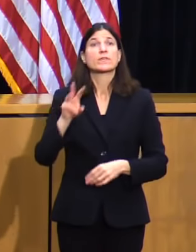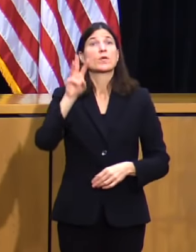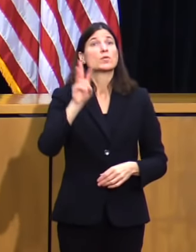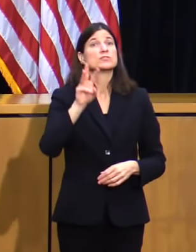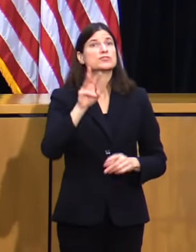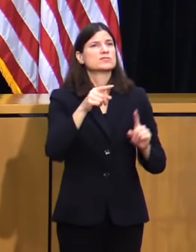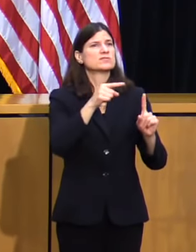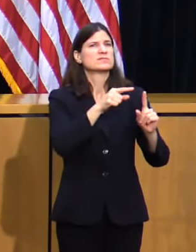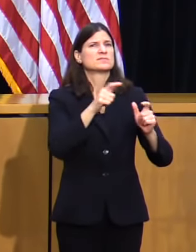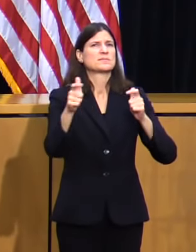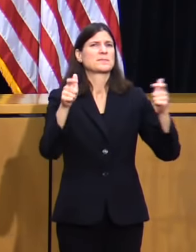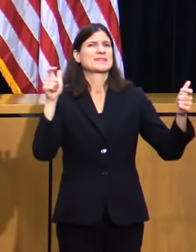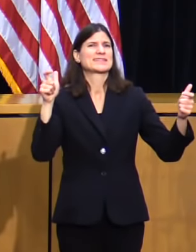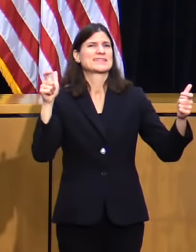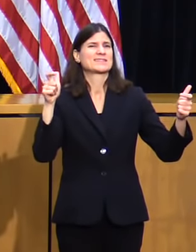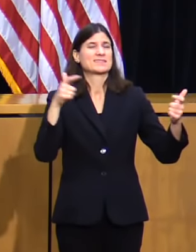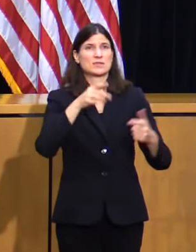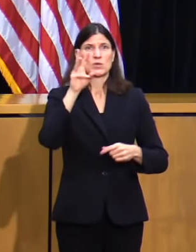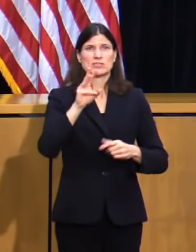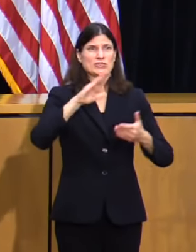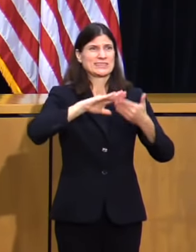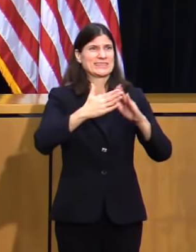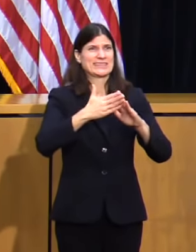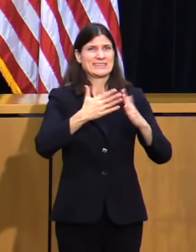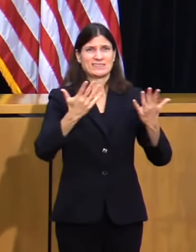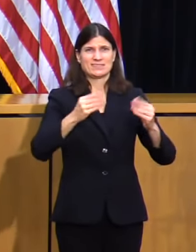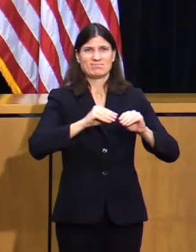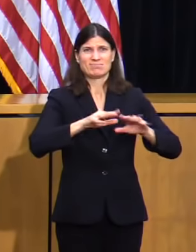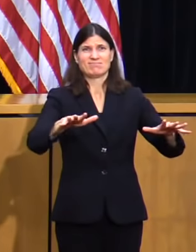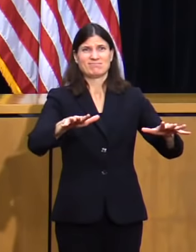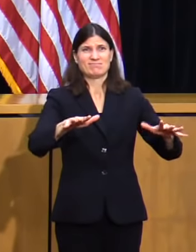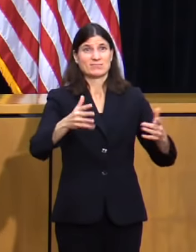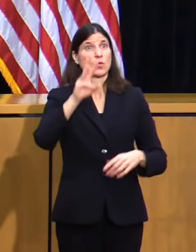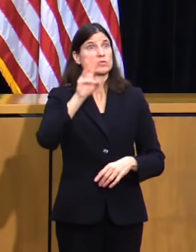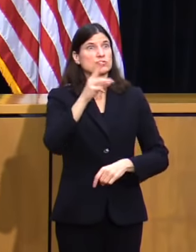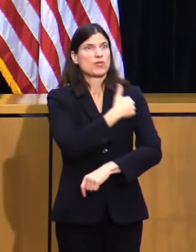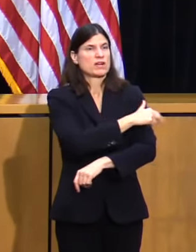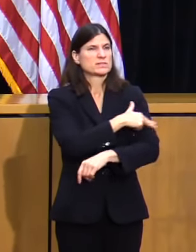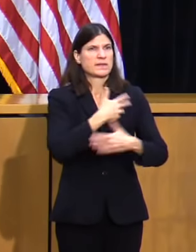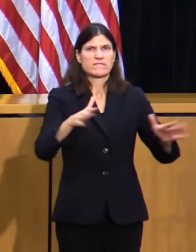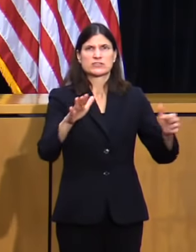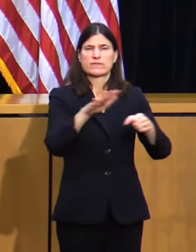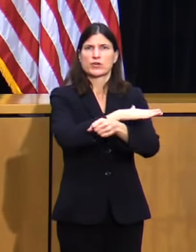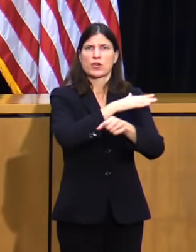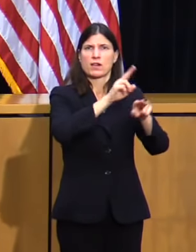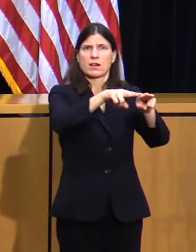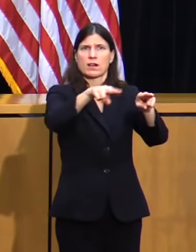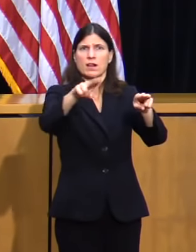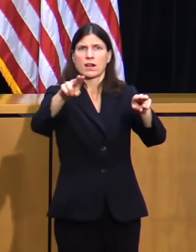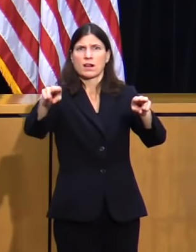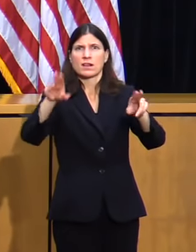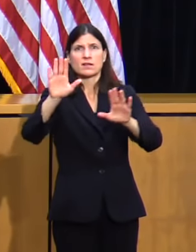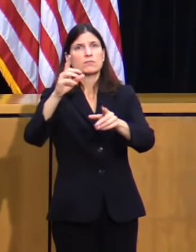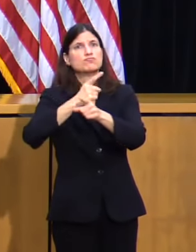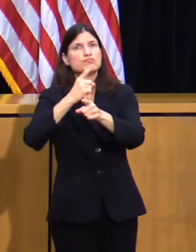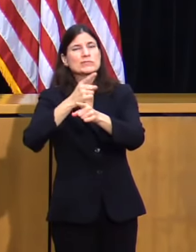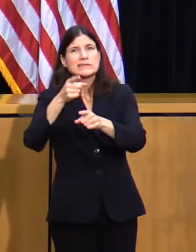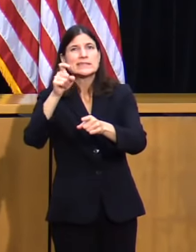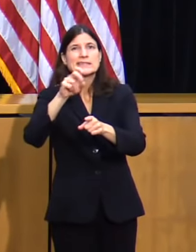As Eric said, they're basically full. I think we're currently talking to our